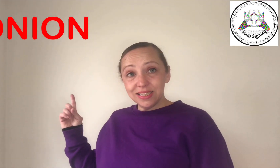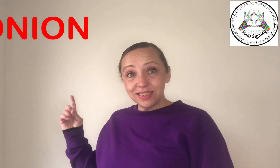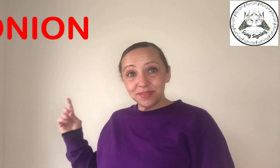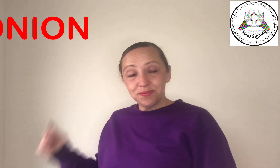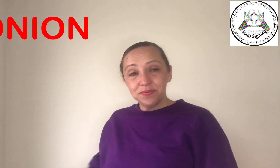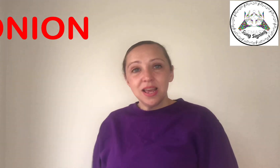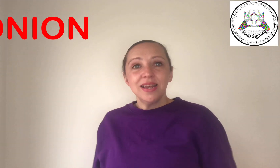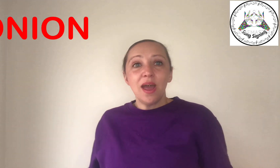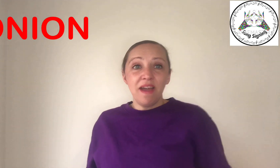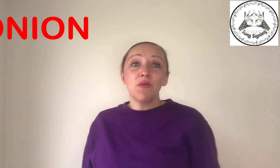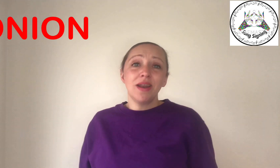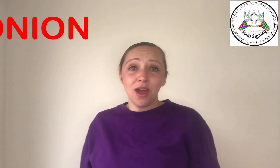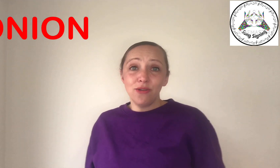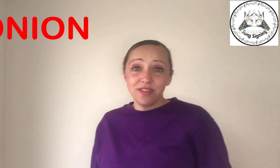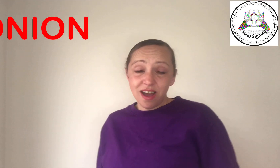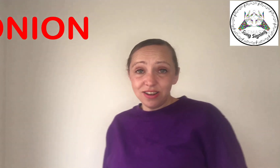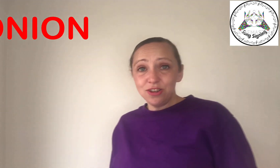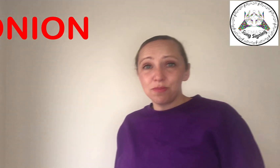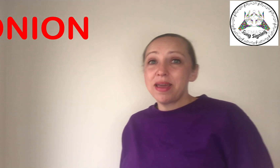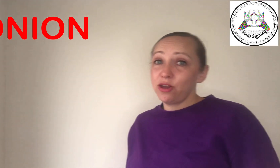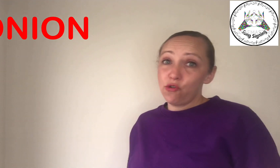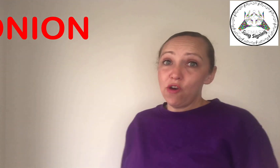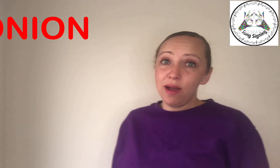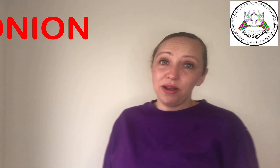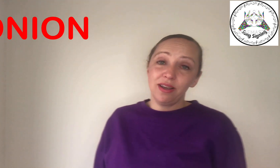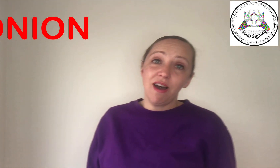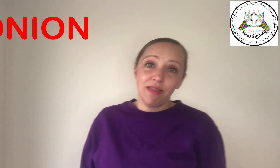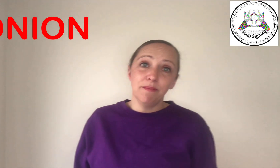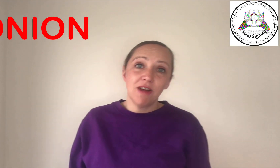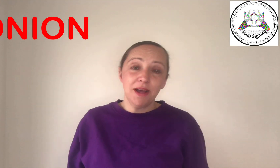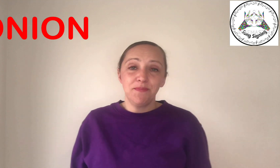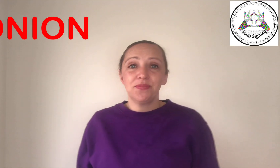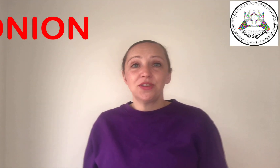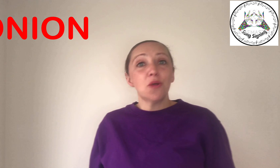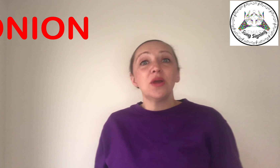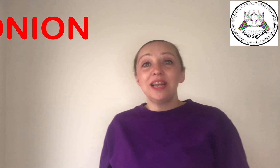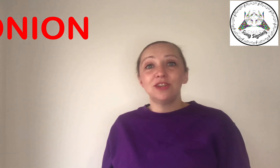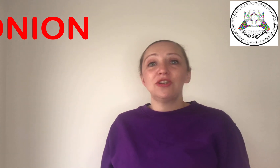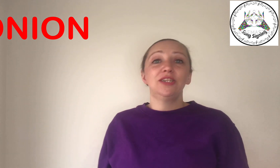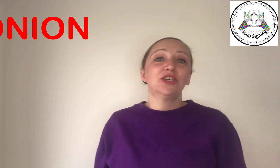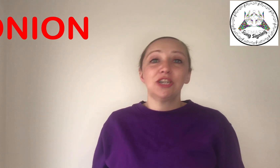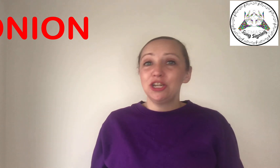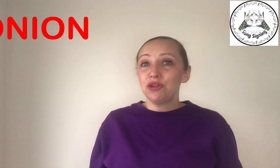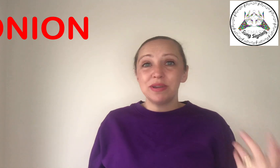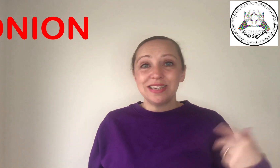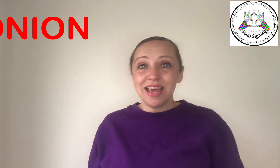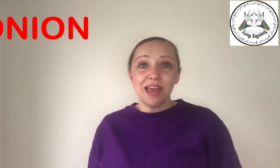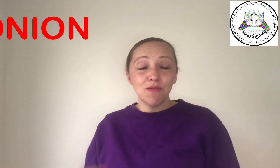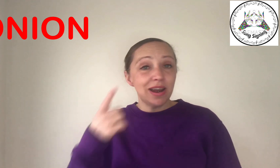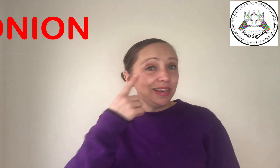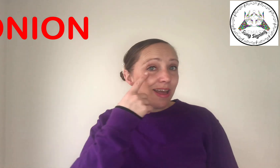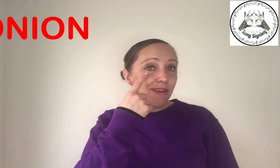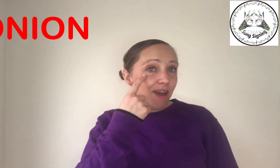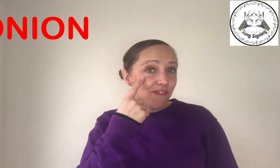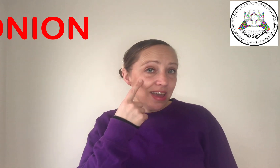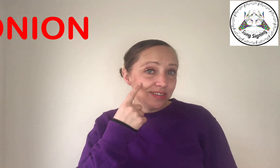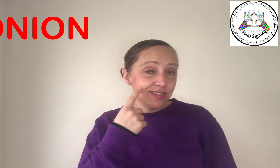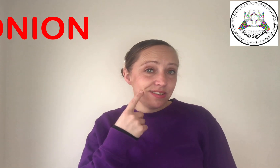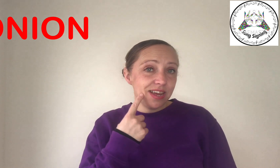Onions. Now everyone knows that onions make you cry when you cut them, right? So we're literally just going to do a tear running down our face, like